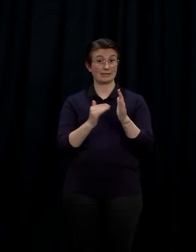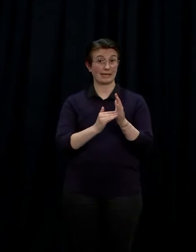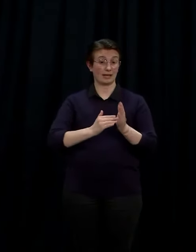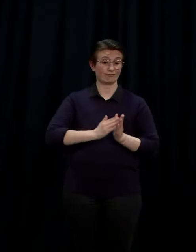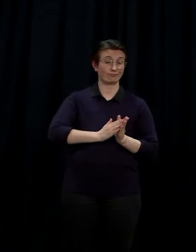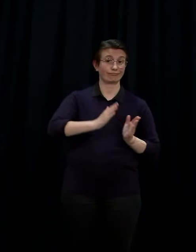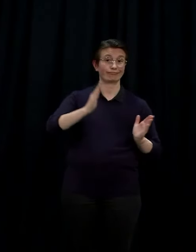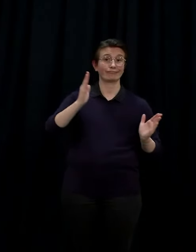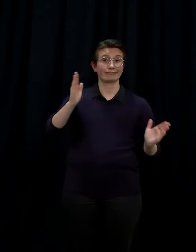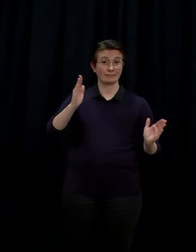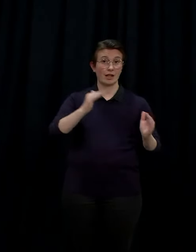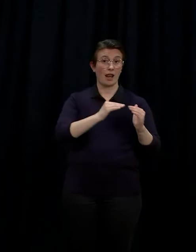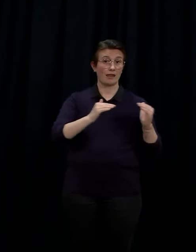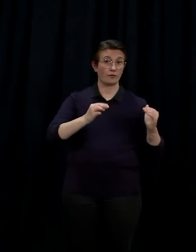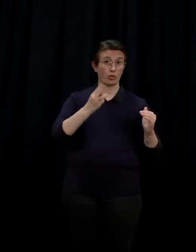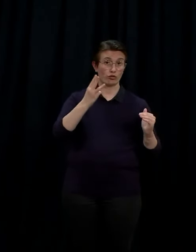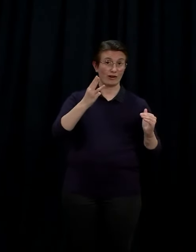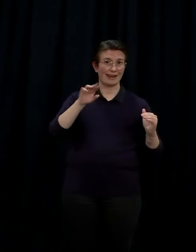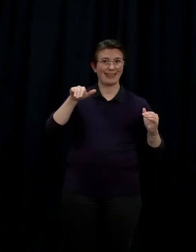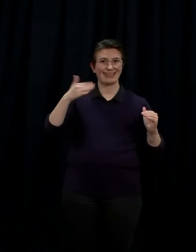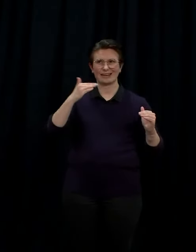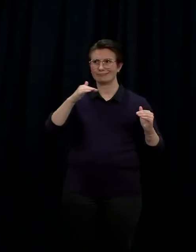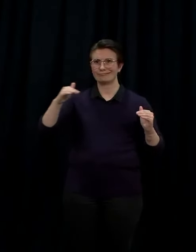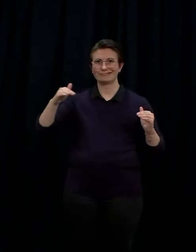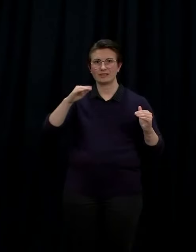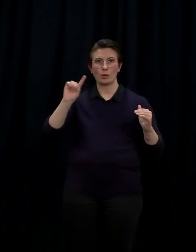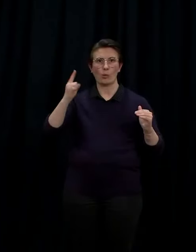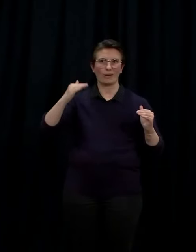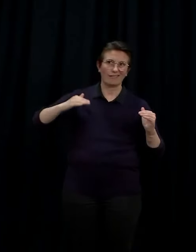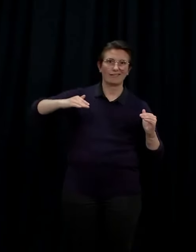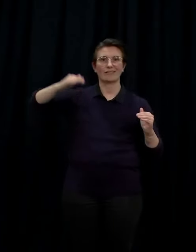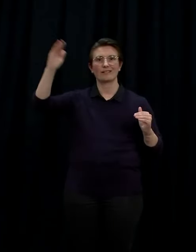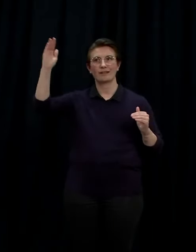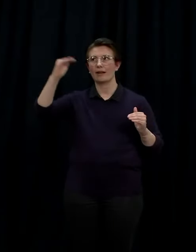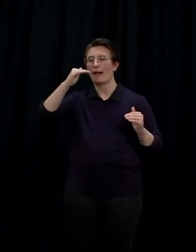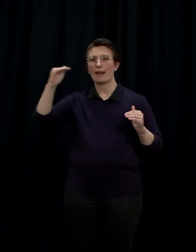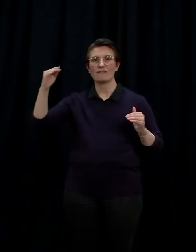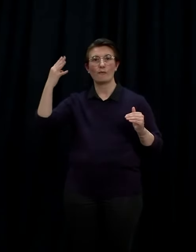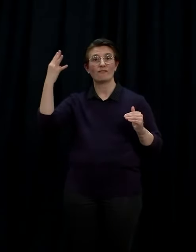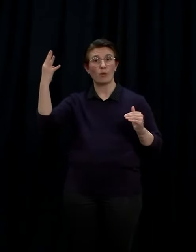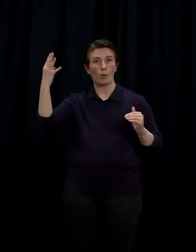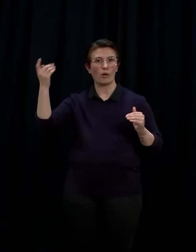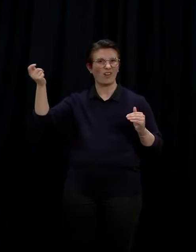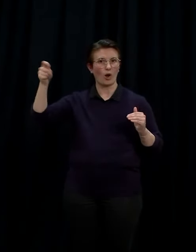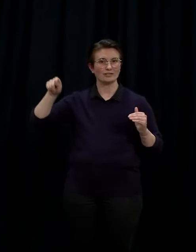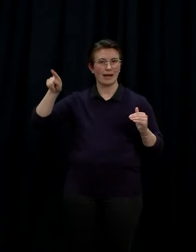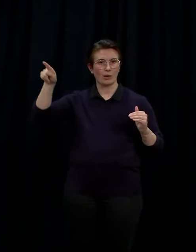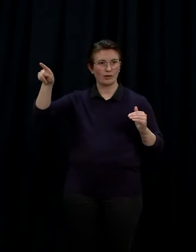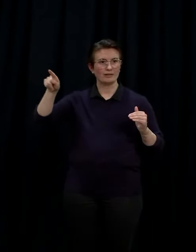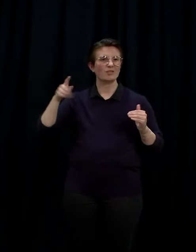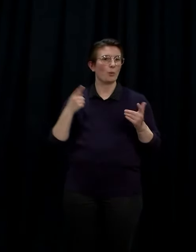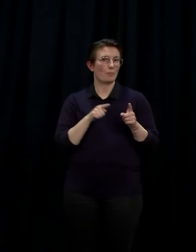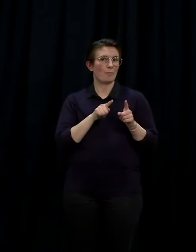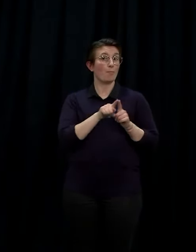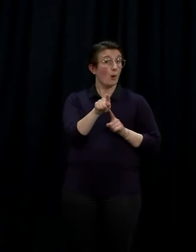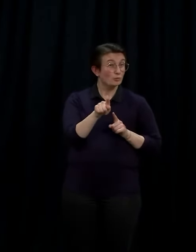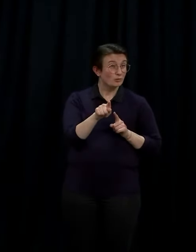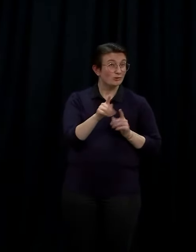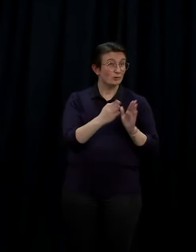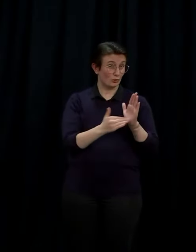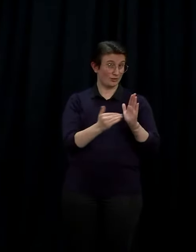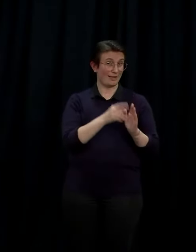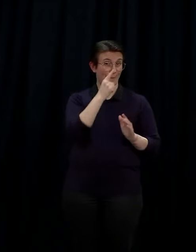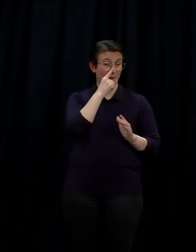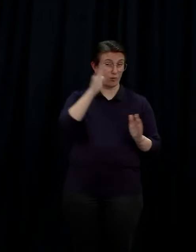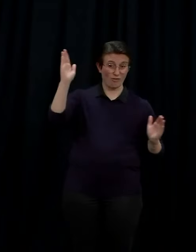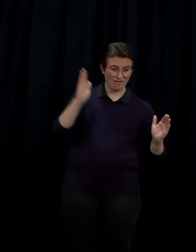obviously north of Auckland and lockdown, most of the country will be able to get their sort of the KFC, their takeaways. And